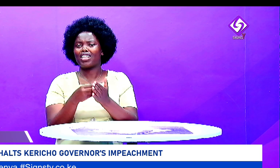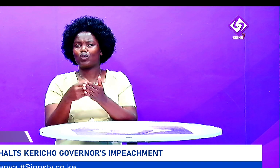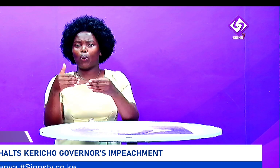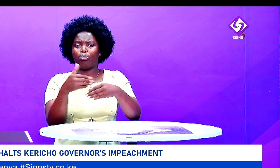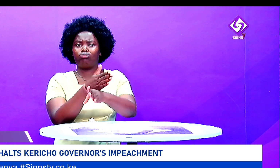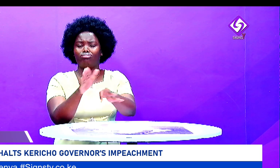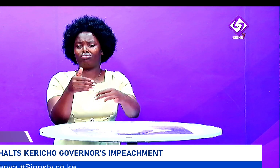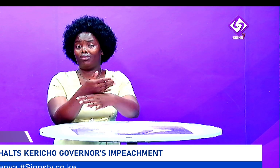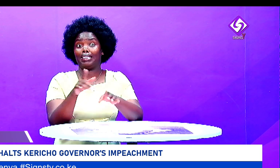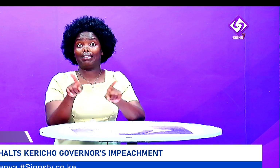irregularities.